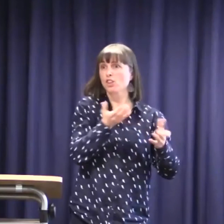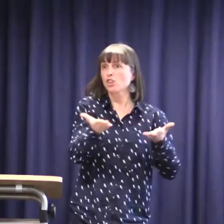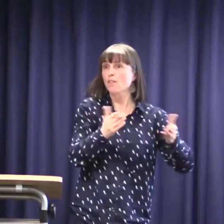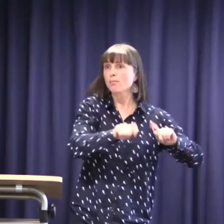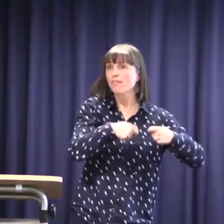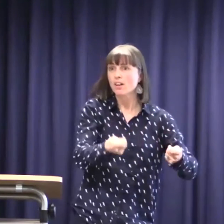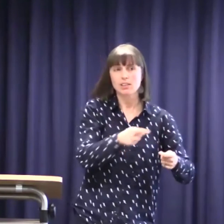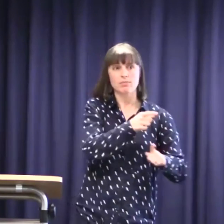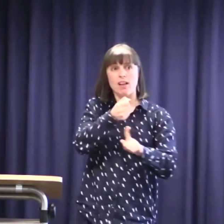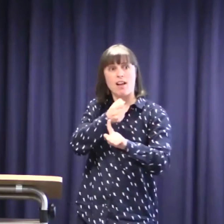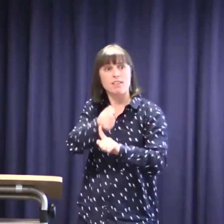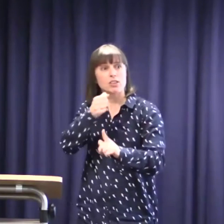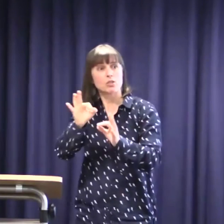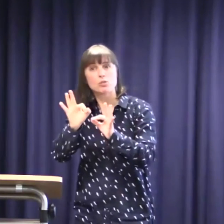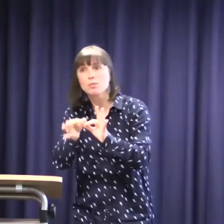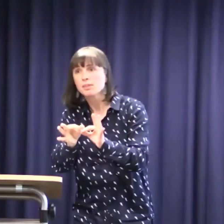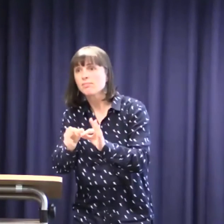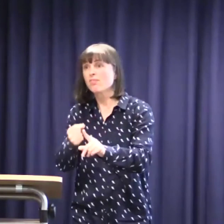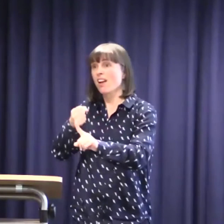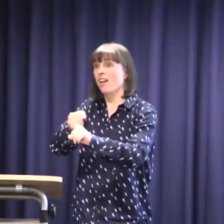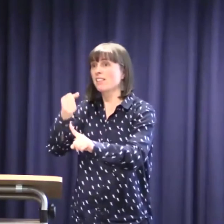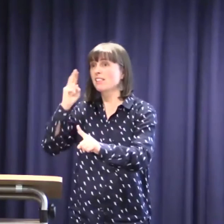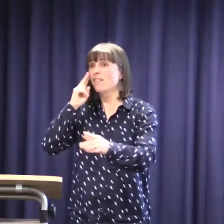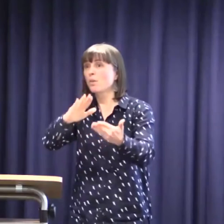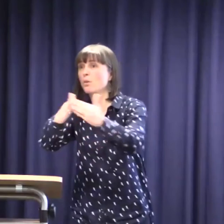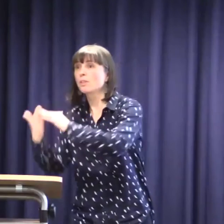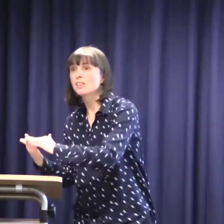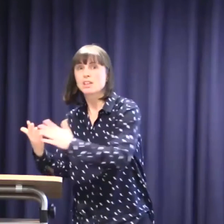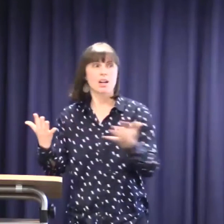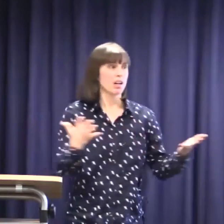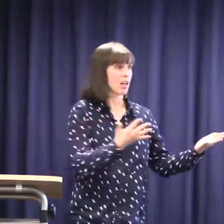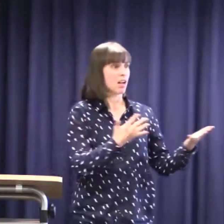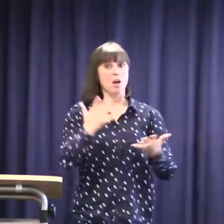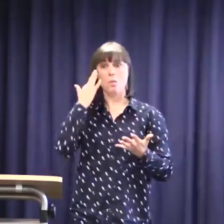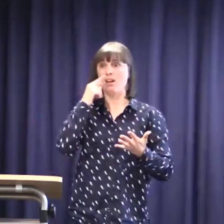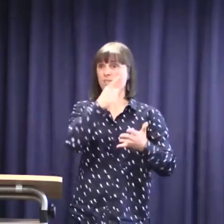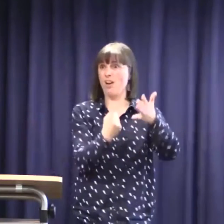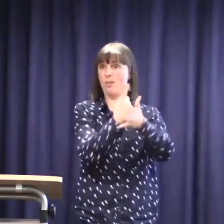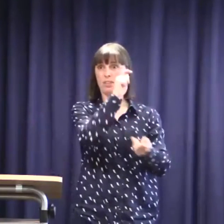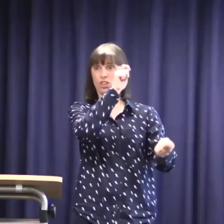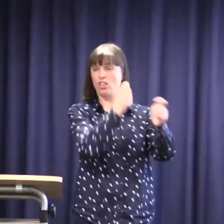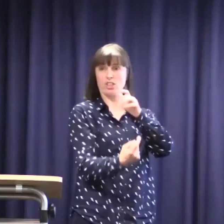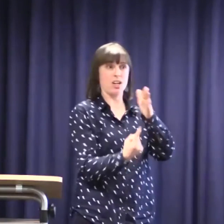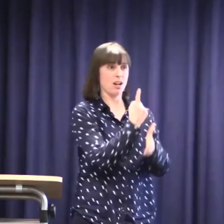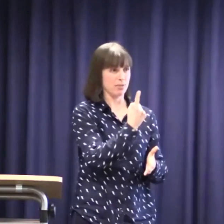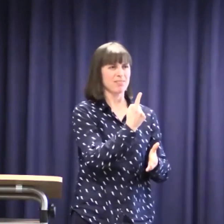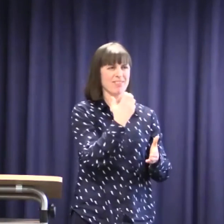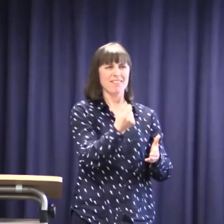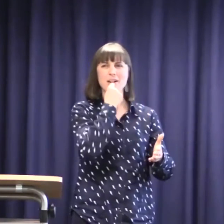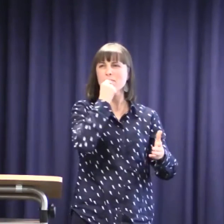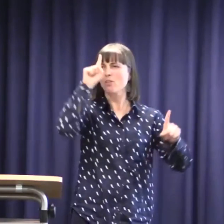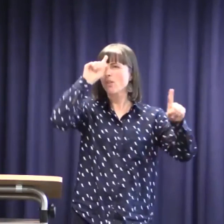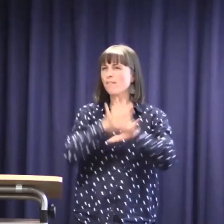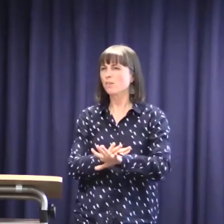and that's affected a lot of people. It's affected the service providers, it's affected interpreters, and it's affected the